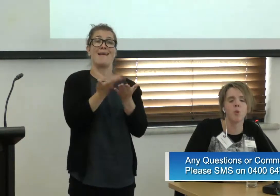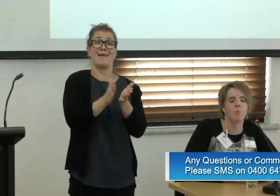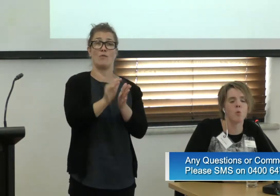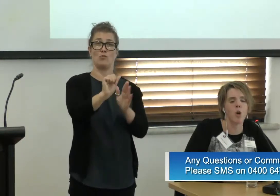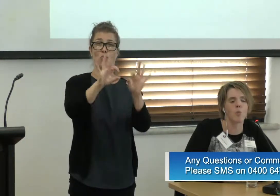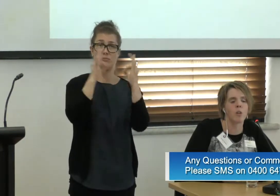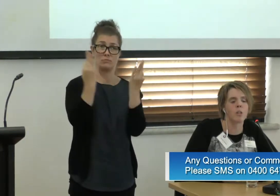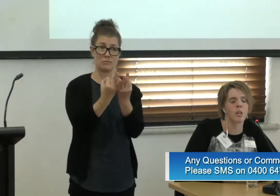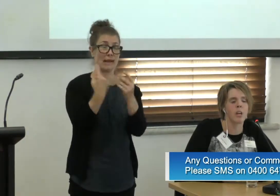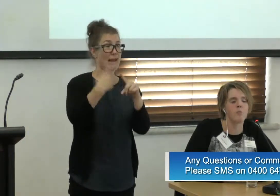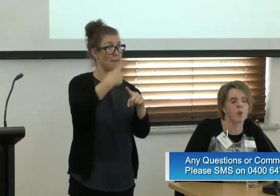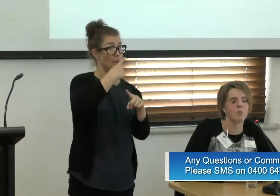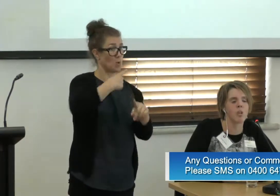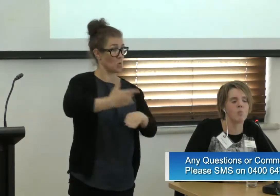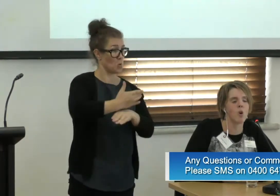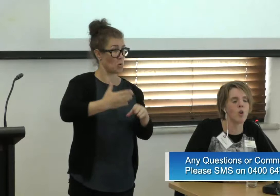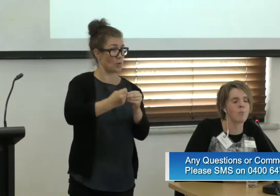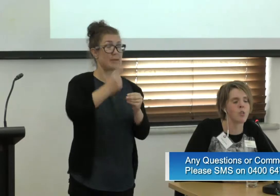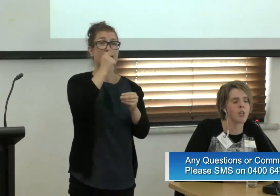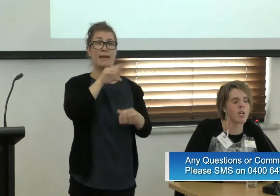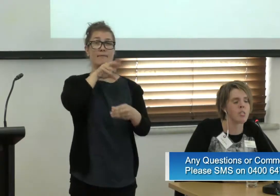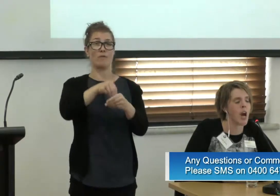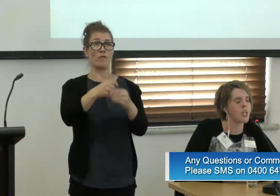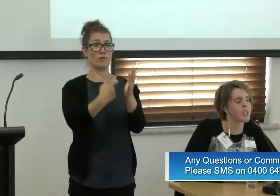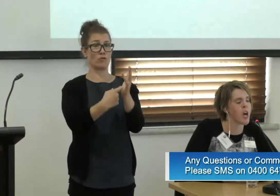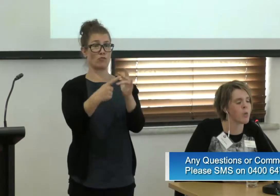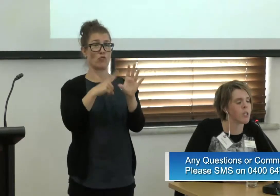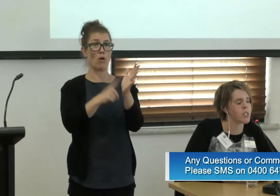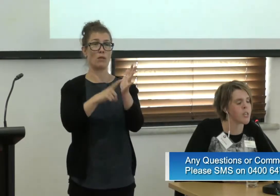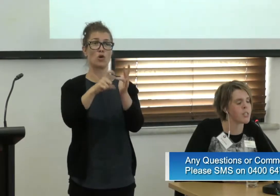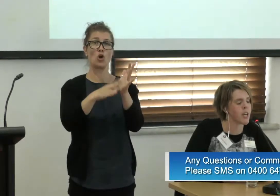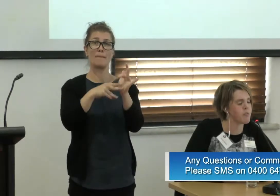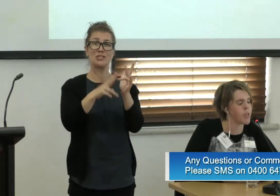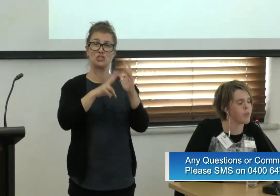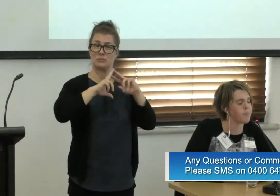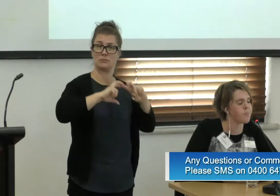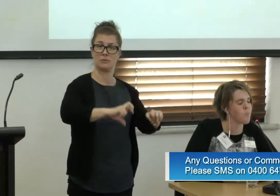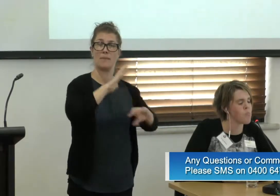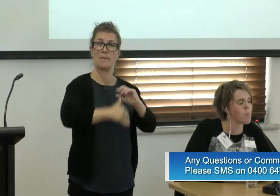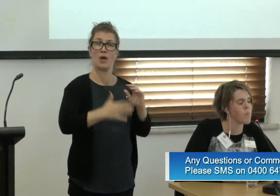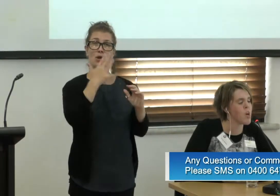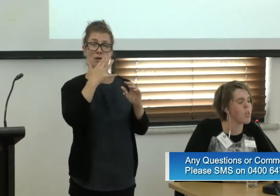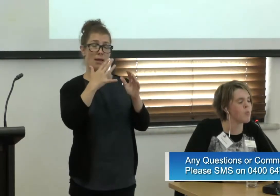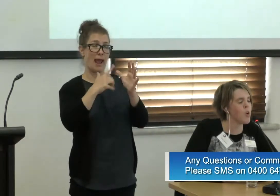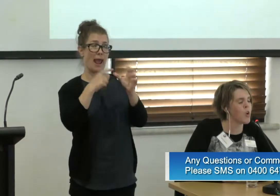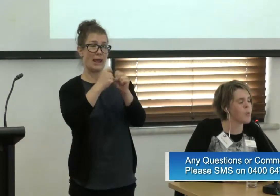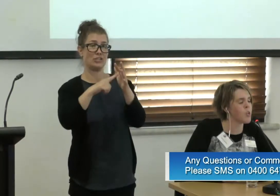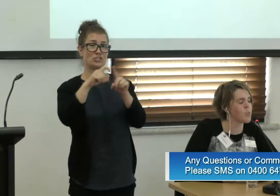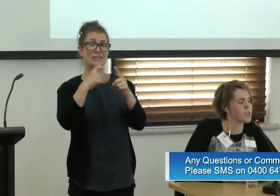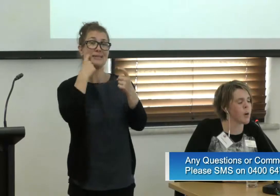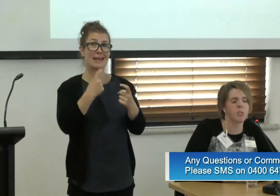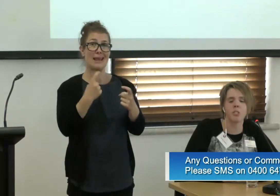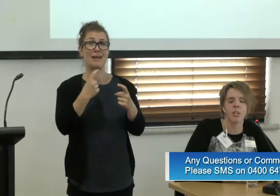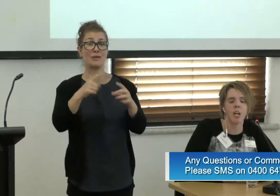people whom you work with can get involved in the Royal Commission into Aged Care Quality and Safety. The Royal Commission